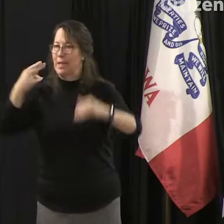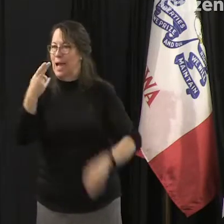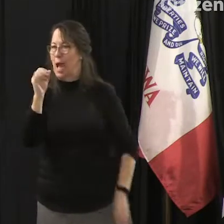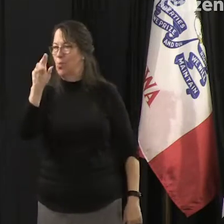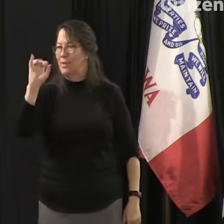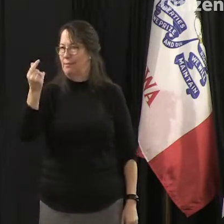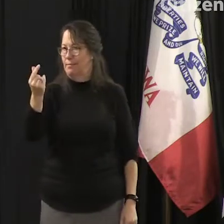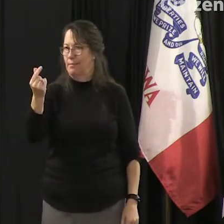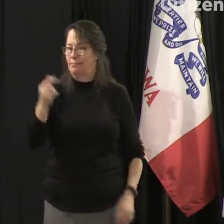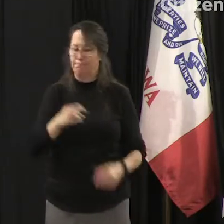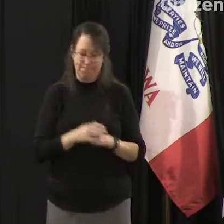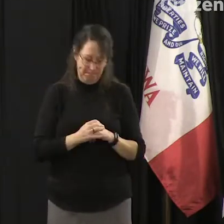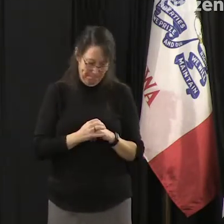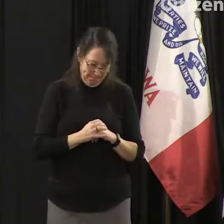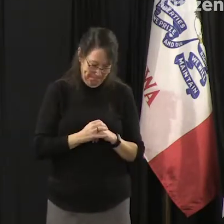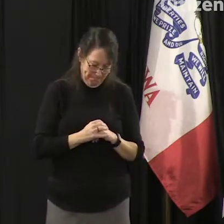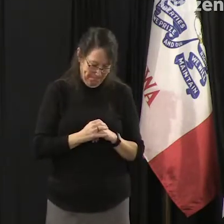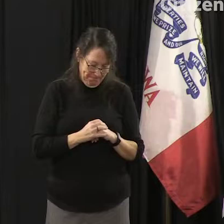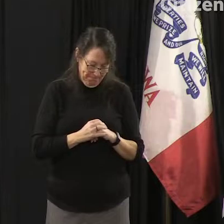Housing.